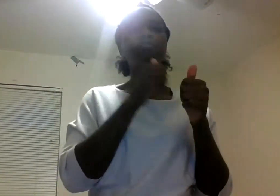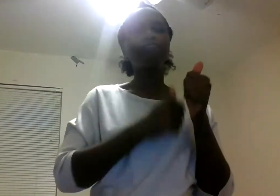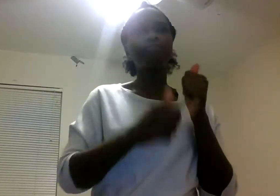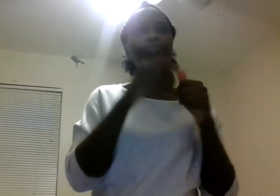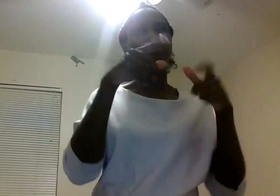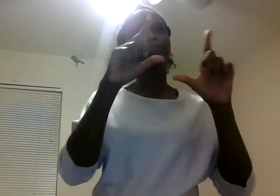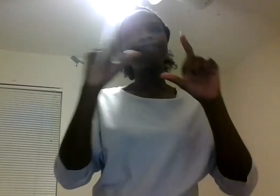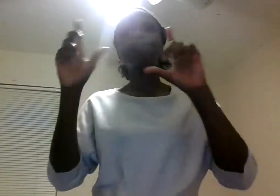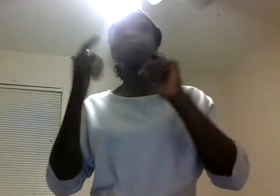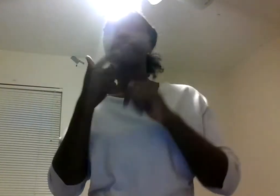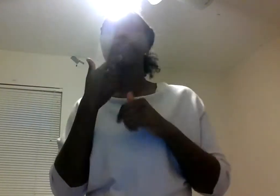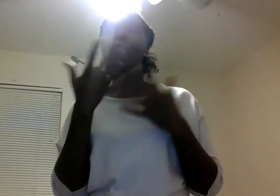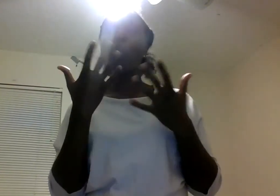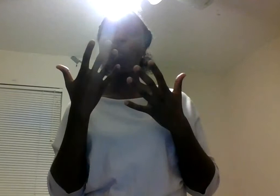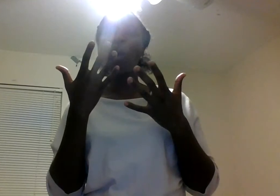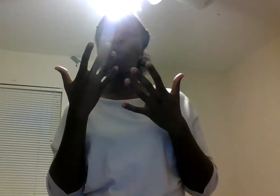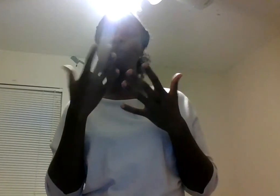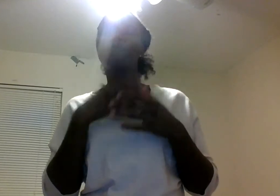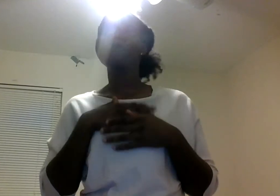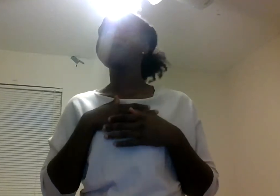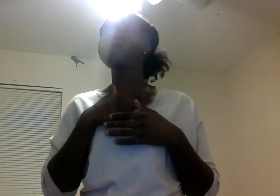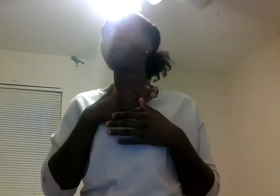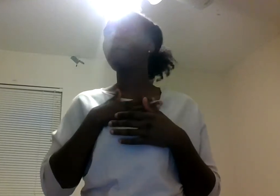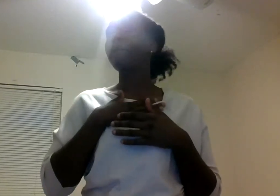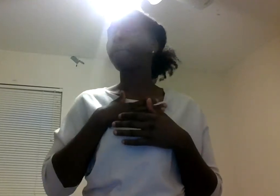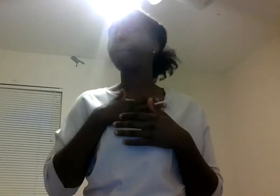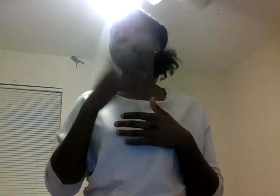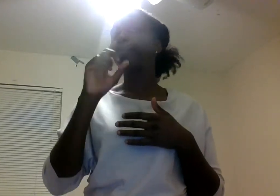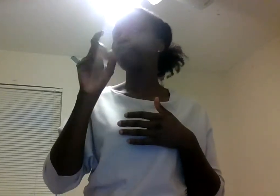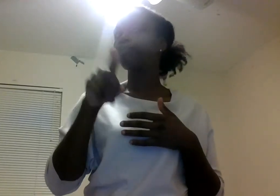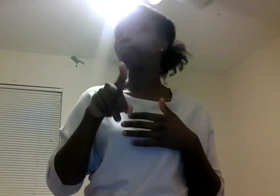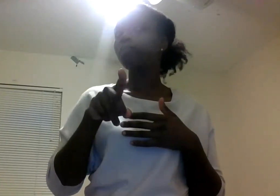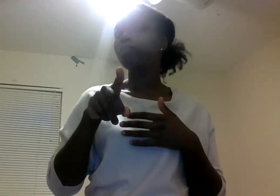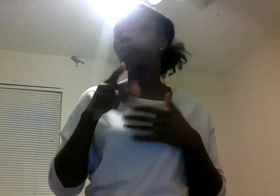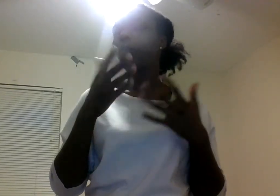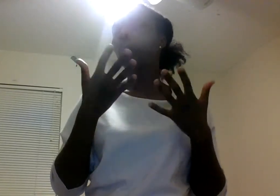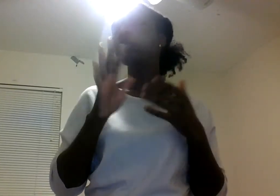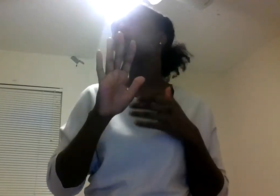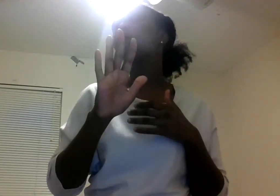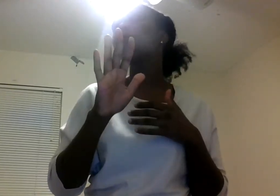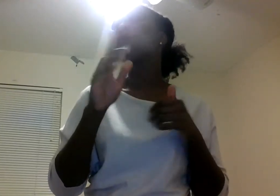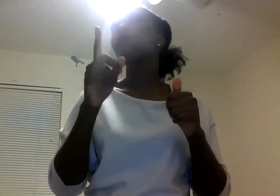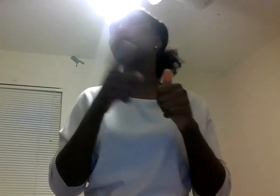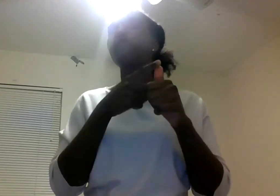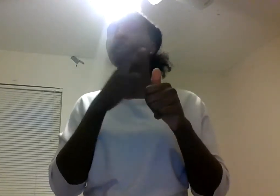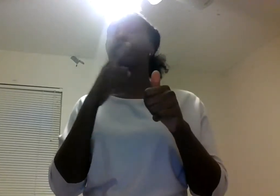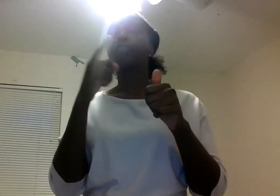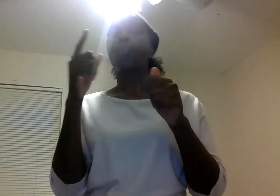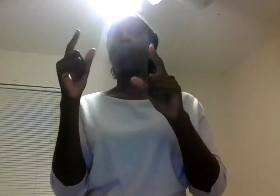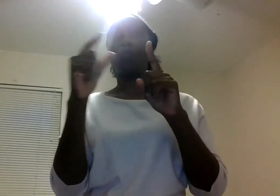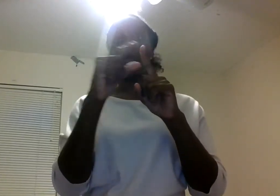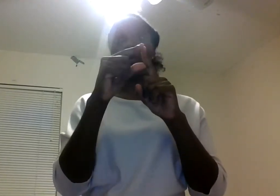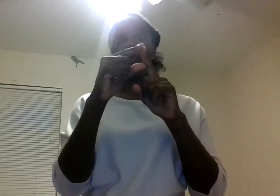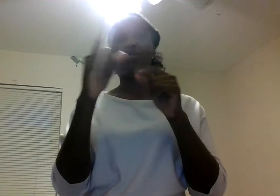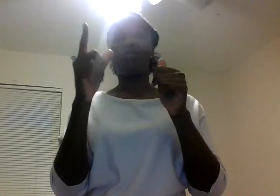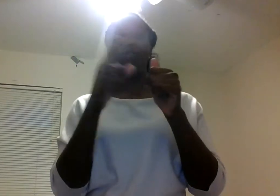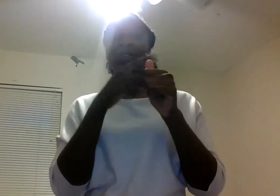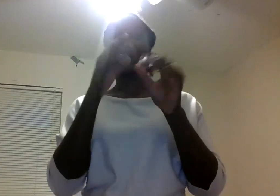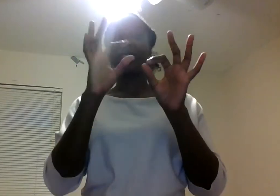question to you is this: what are your first words? What are the first sentences? Very few people think about that. Just think